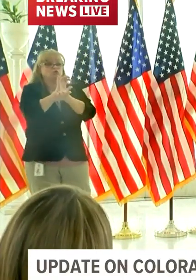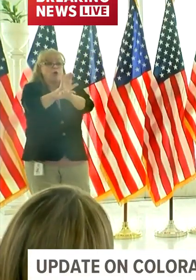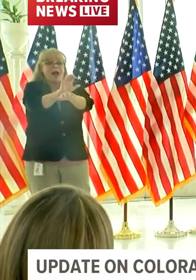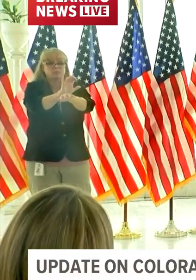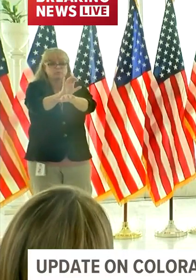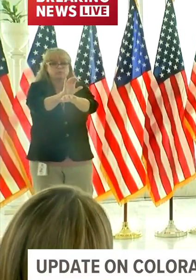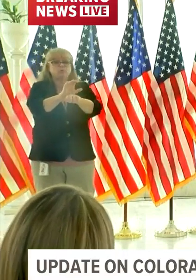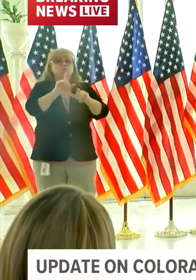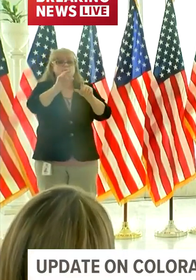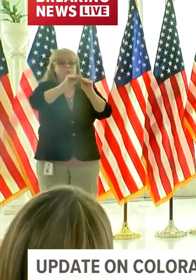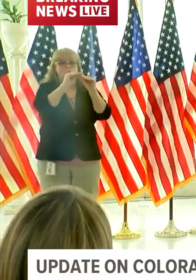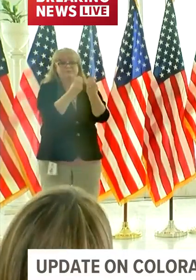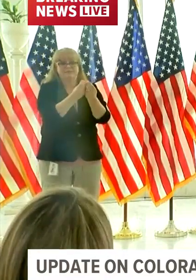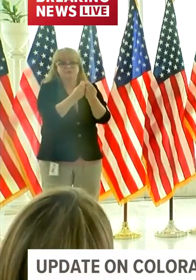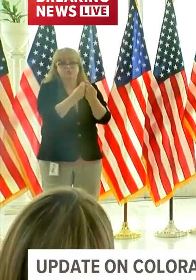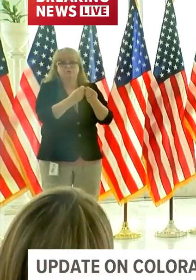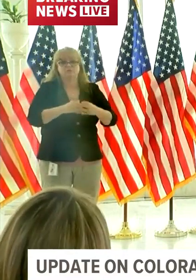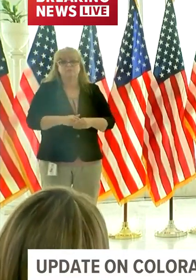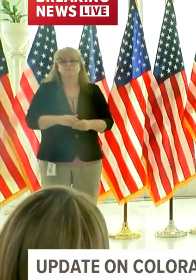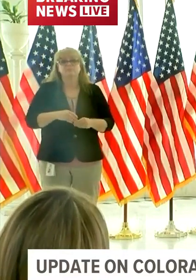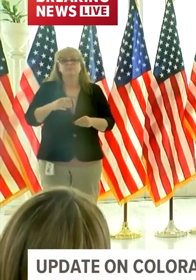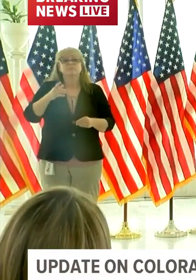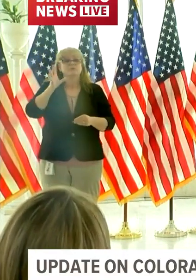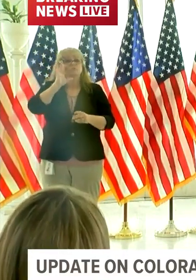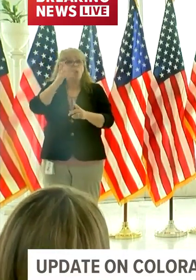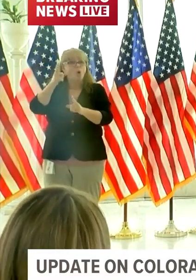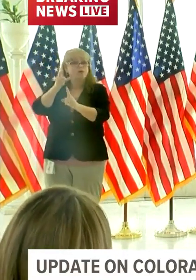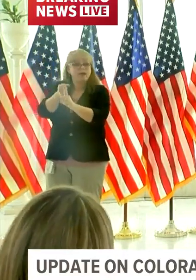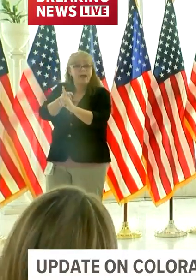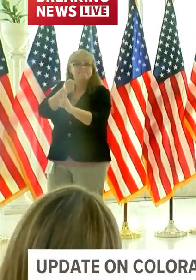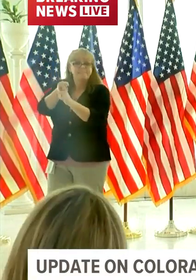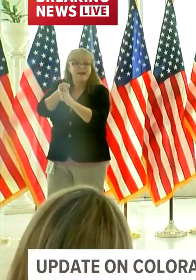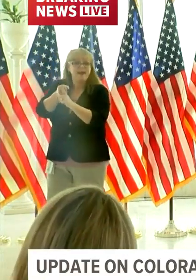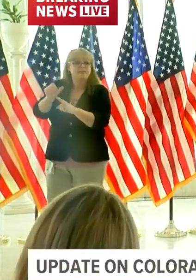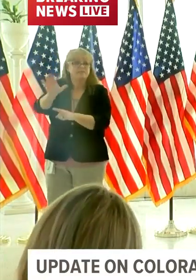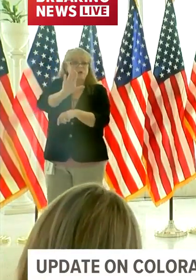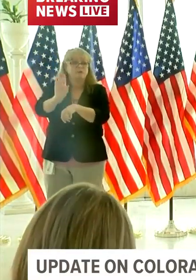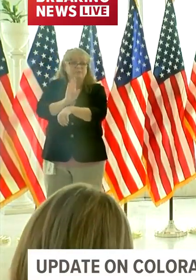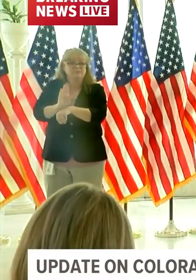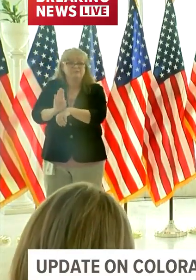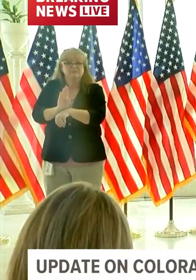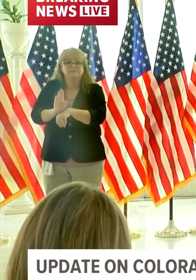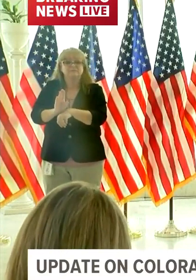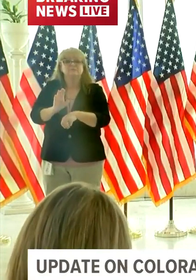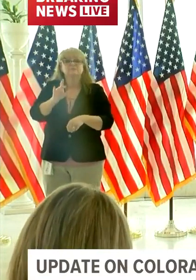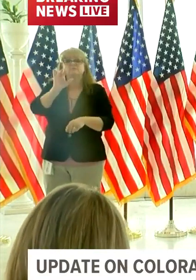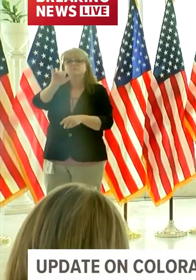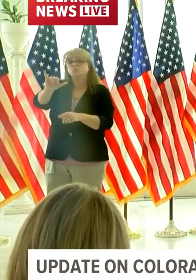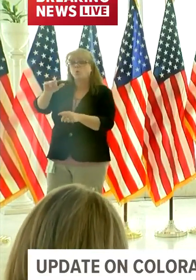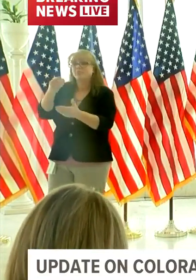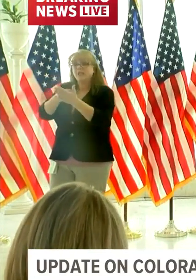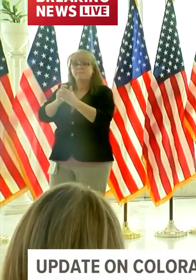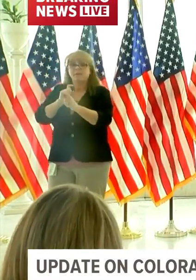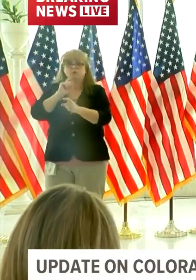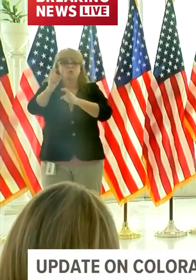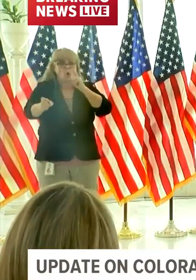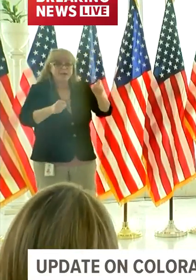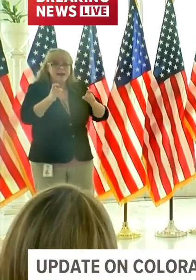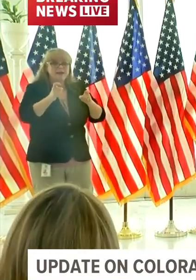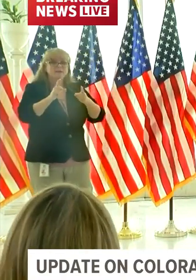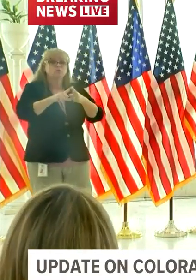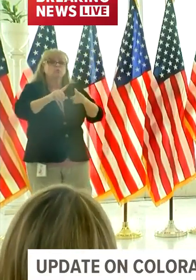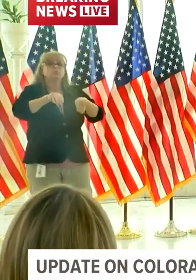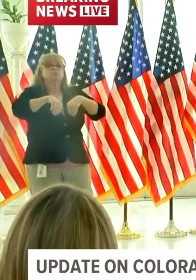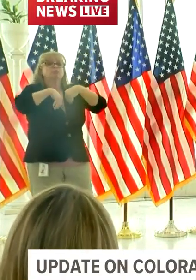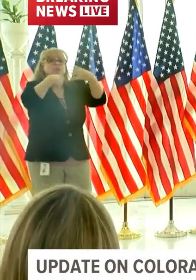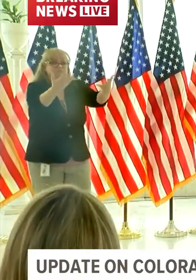prevention, impact, and they're going through that regularly. The whole purpose of the money you're donating is to get out the door. It's getting out the door very quickly,